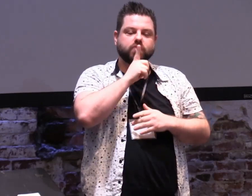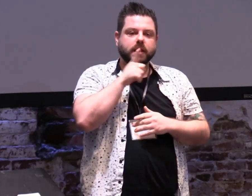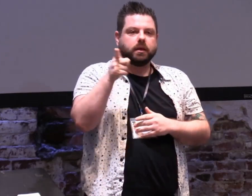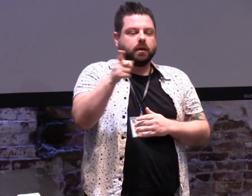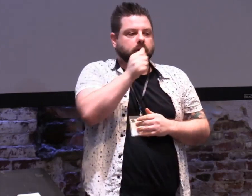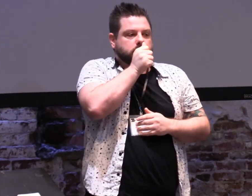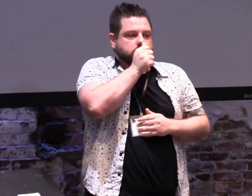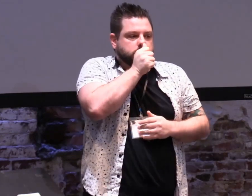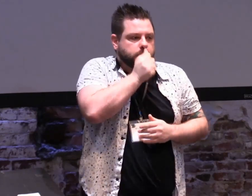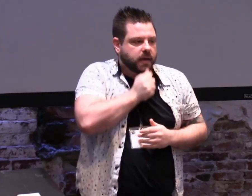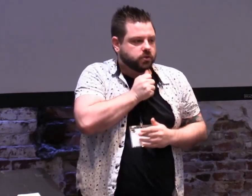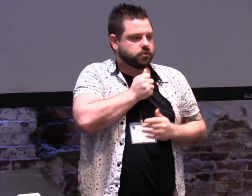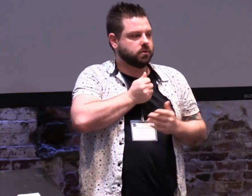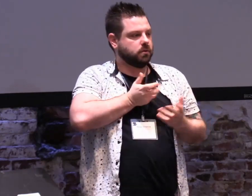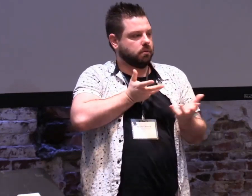I entered his program,